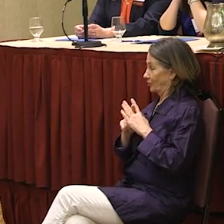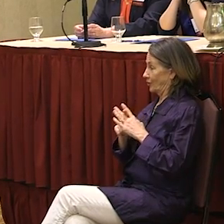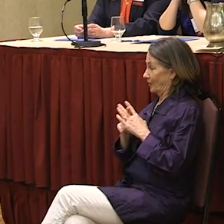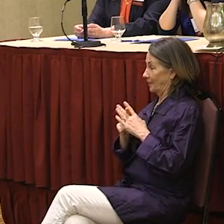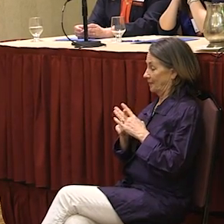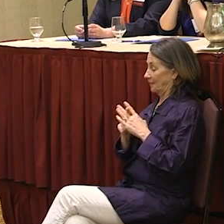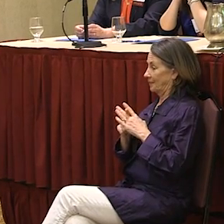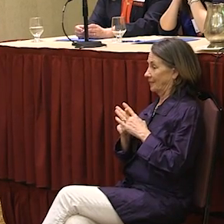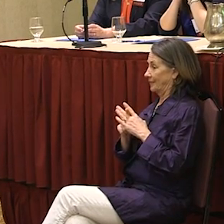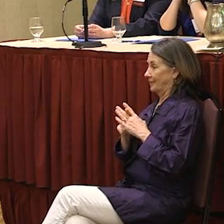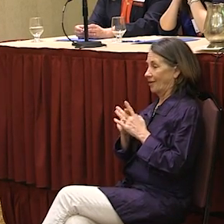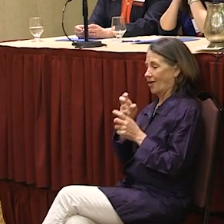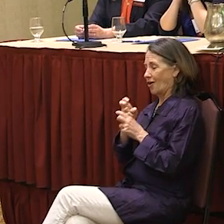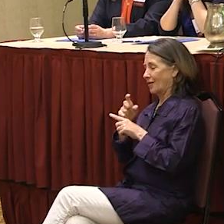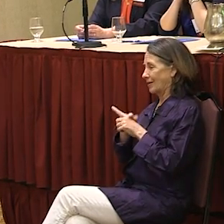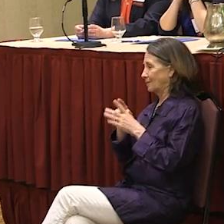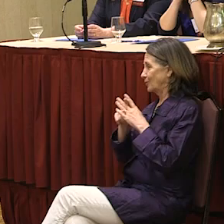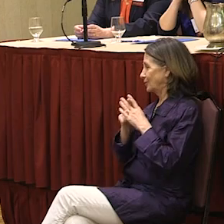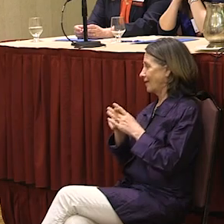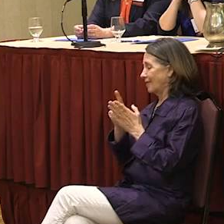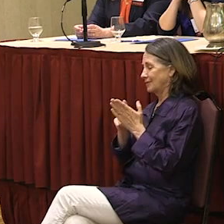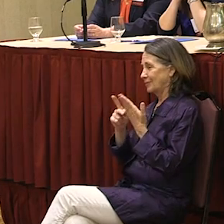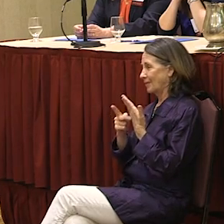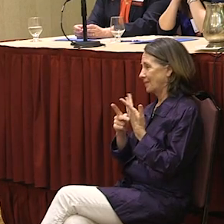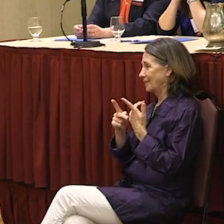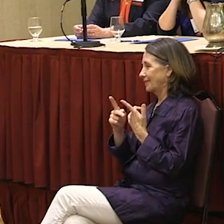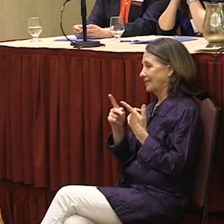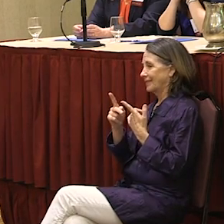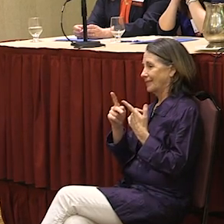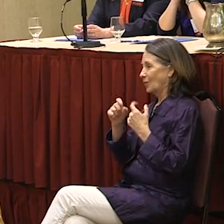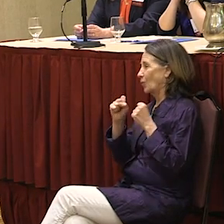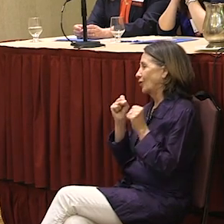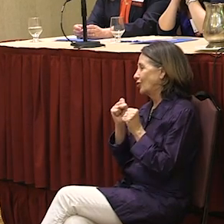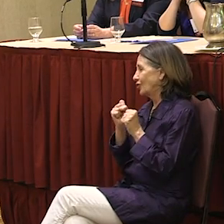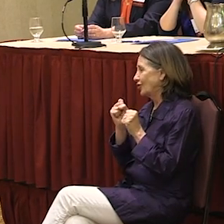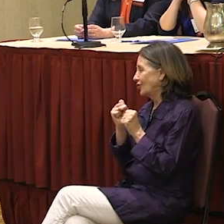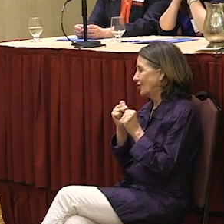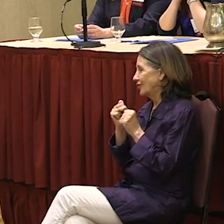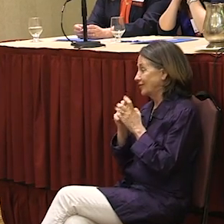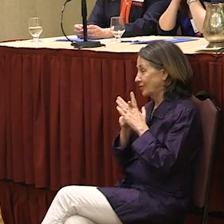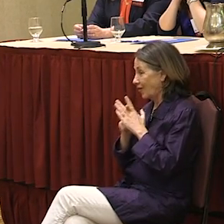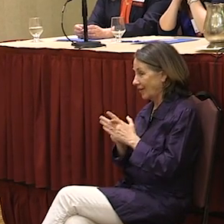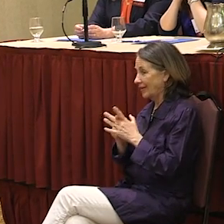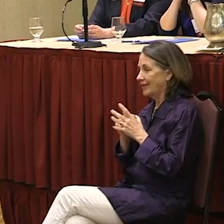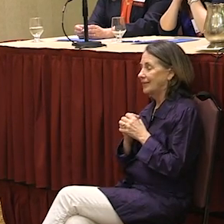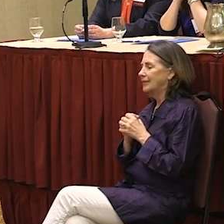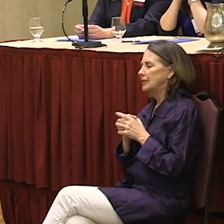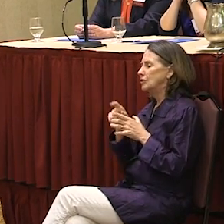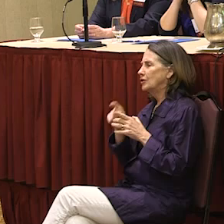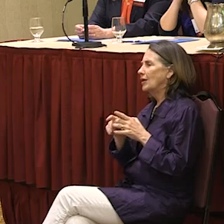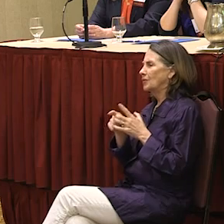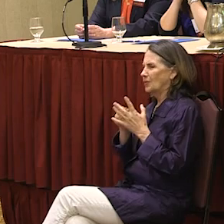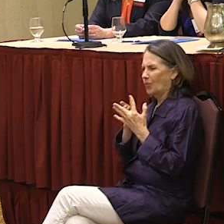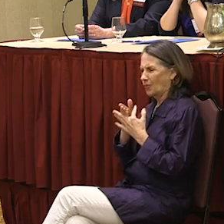of the hardest times you can possibly start this type of program. She started when the winter was starting. She had to go